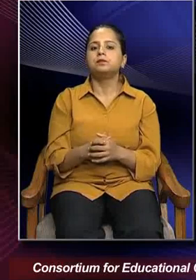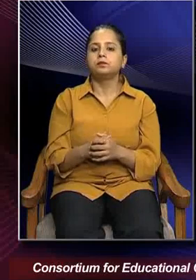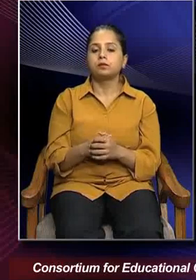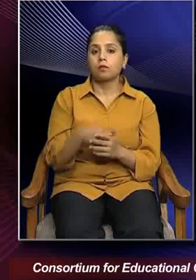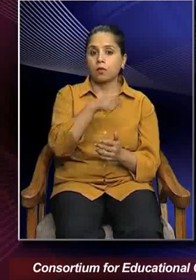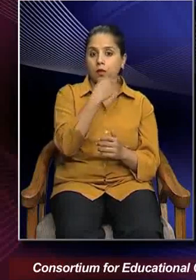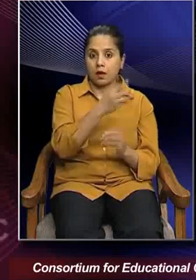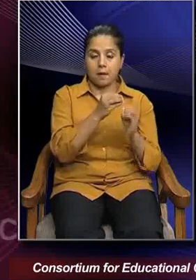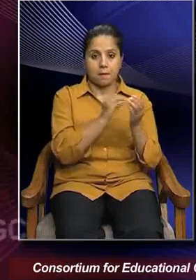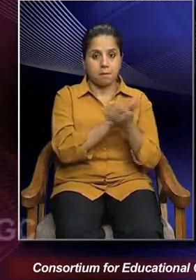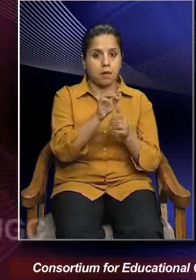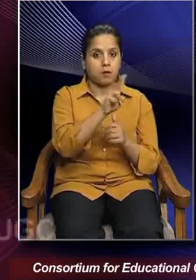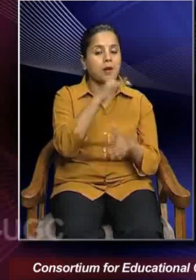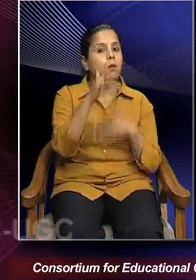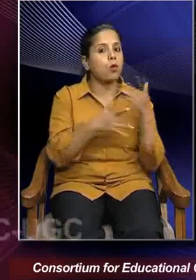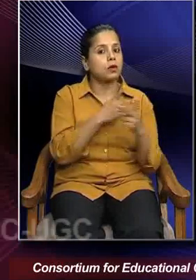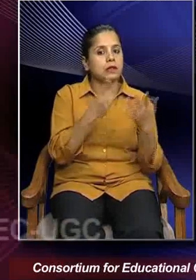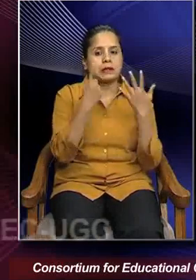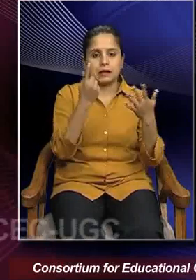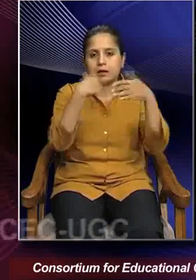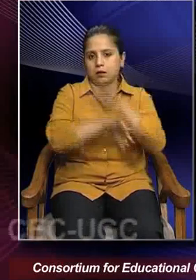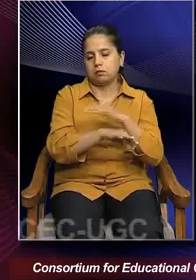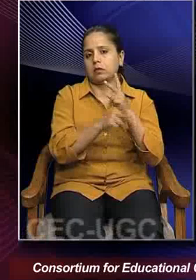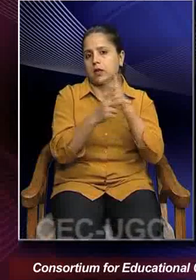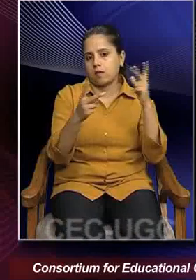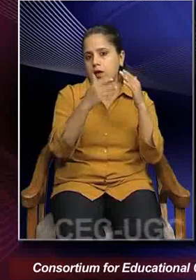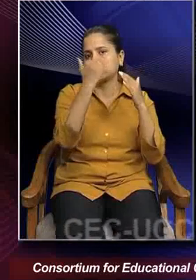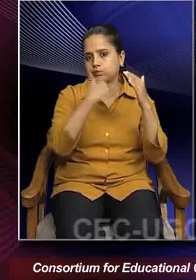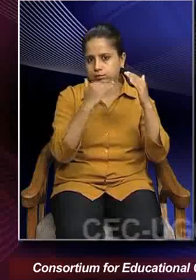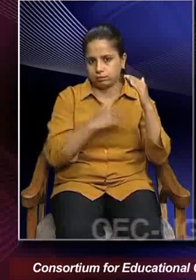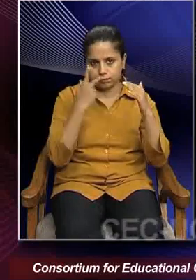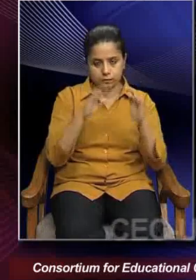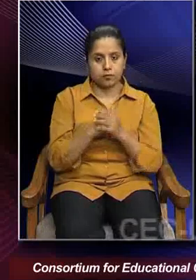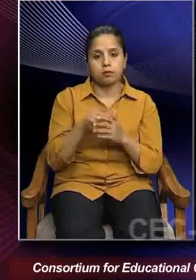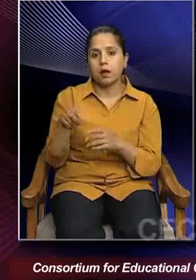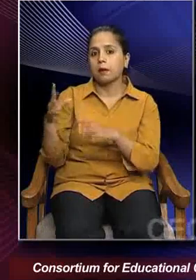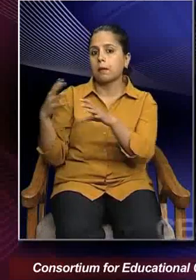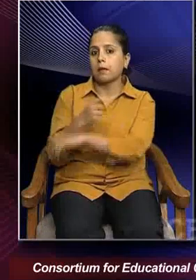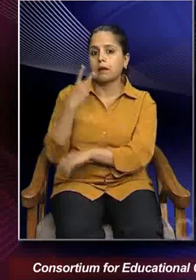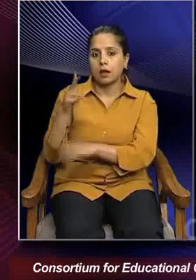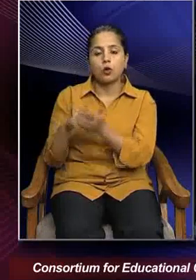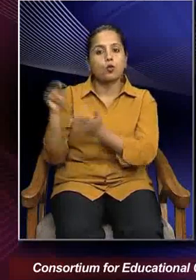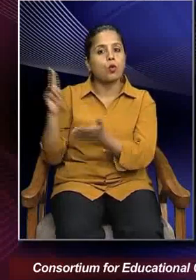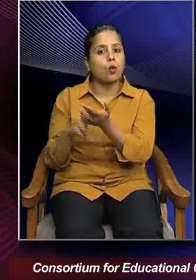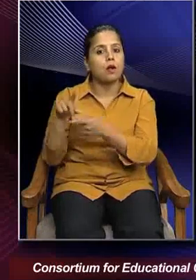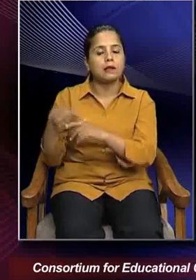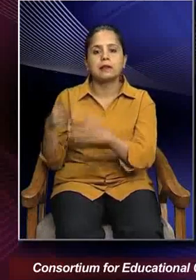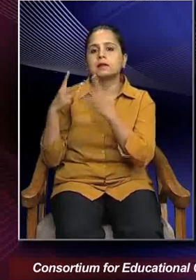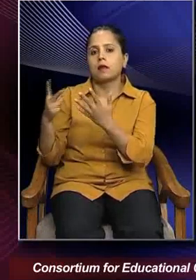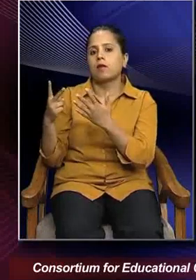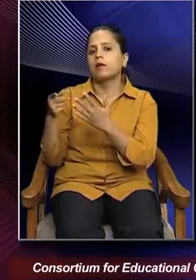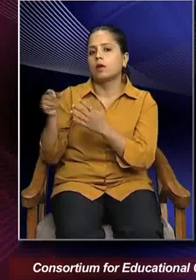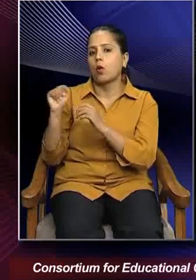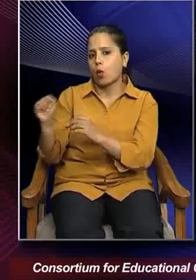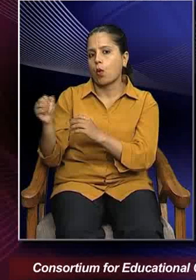Bhav encompasses 6 categories, while abhav constitutes the 7th